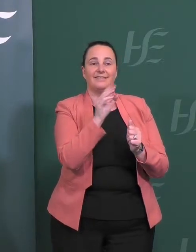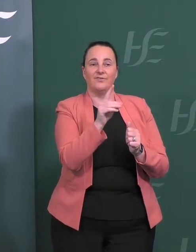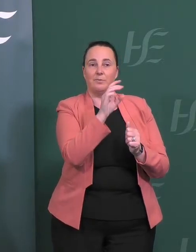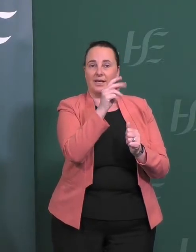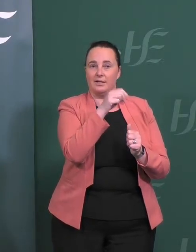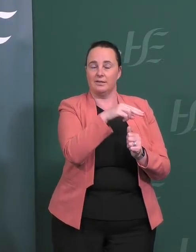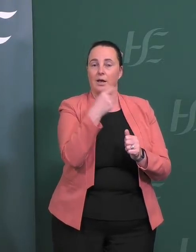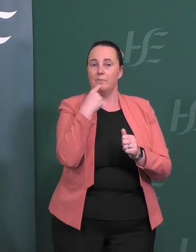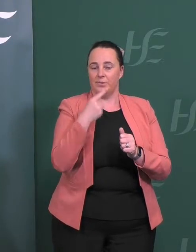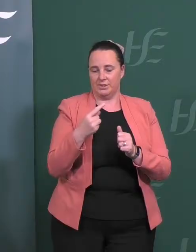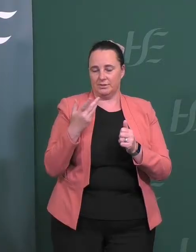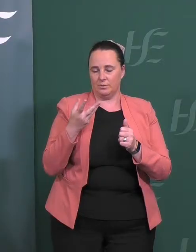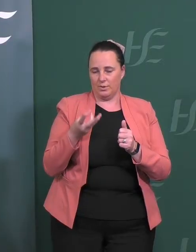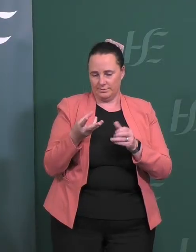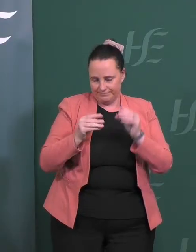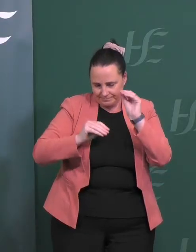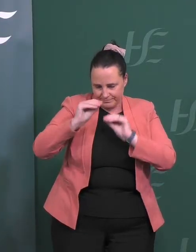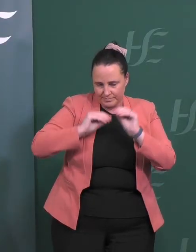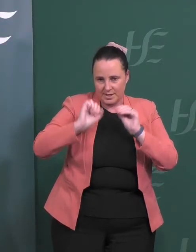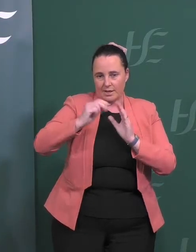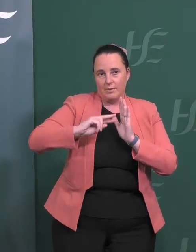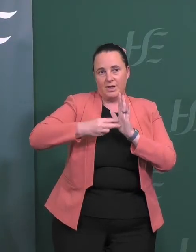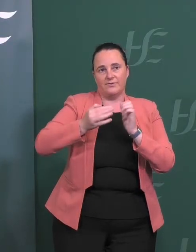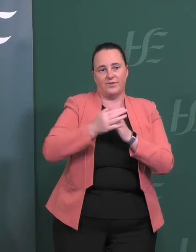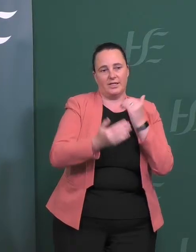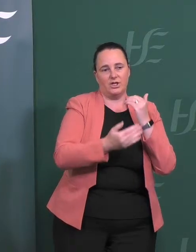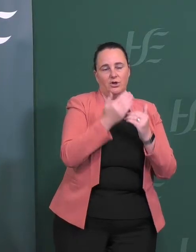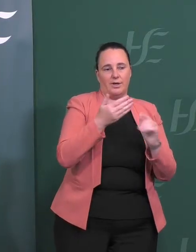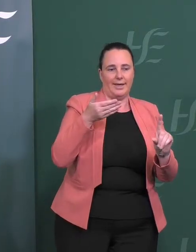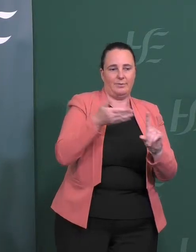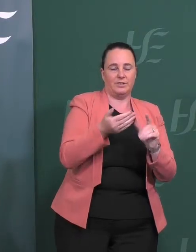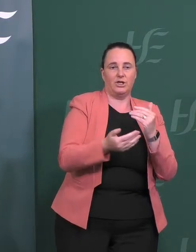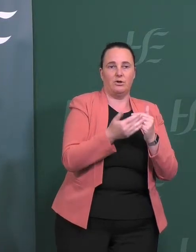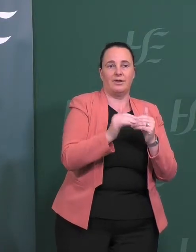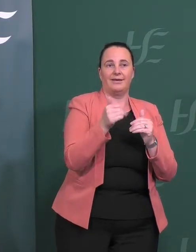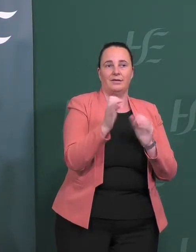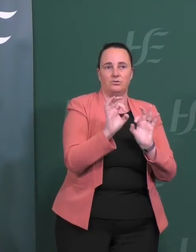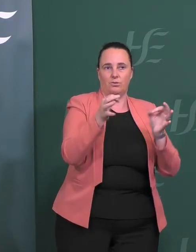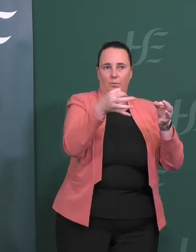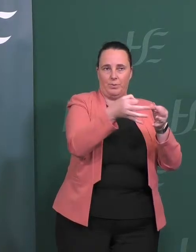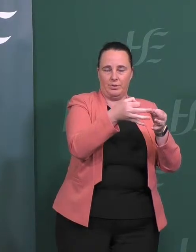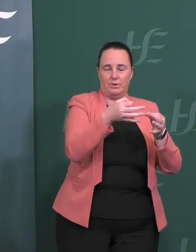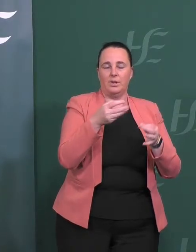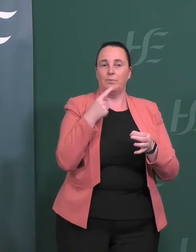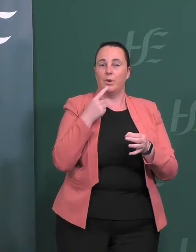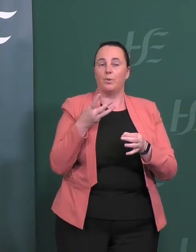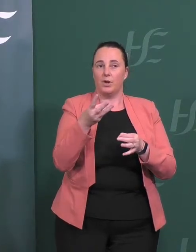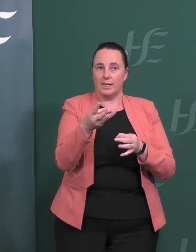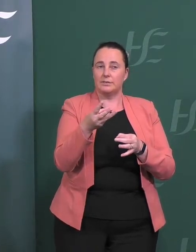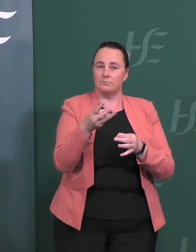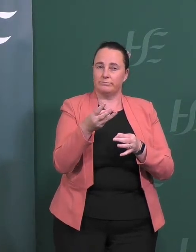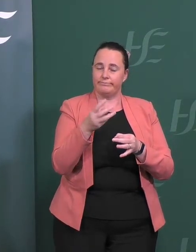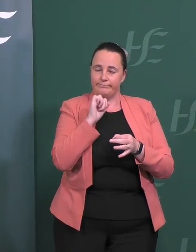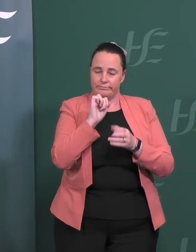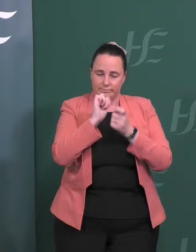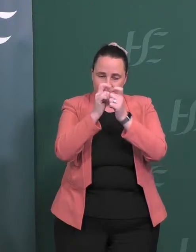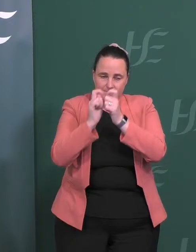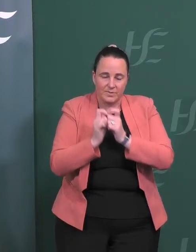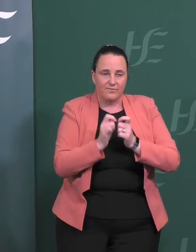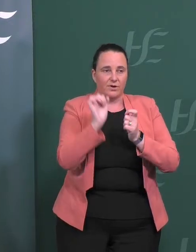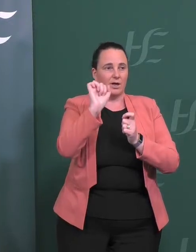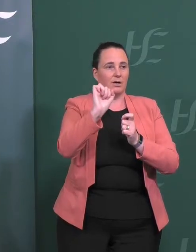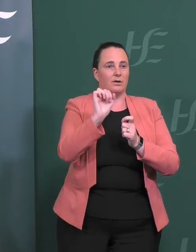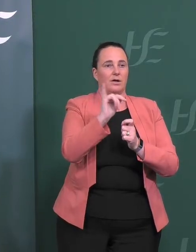finalising plans for the vaccination of these young age groups. We do need to make significant enhancements to our IT system